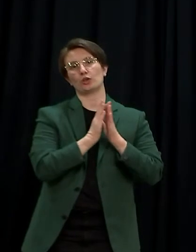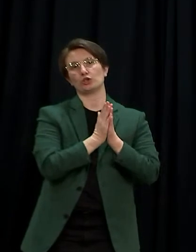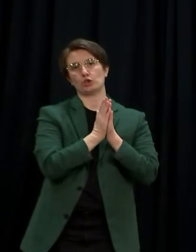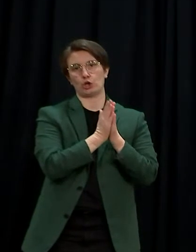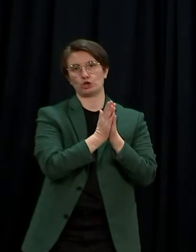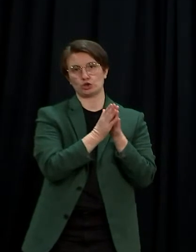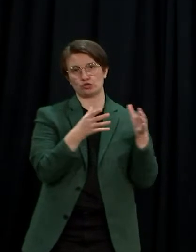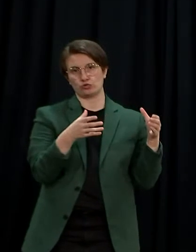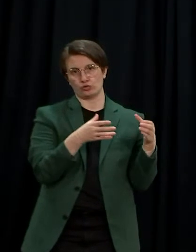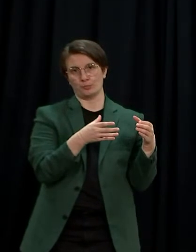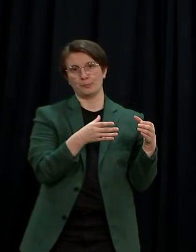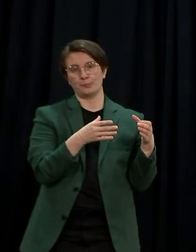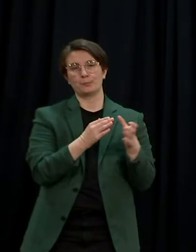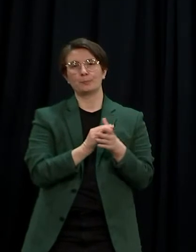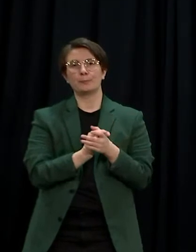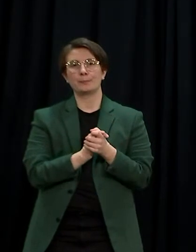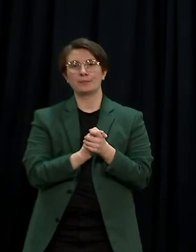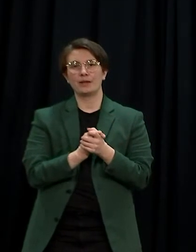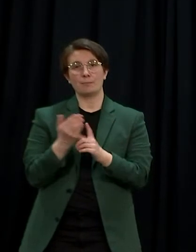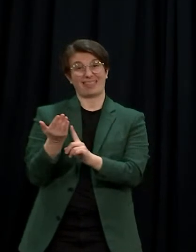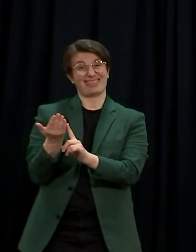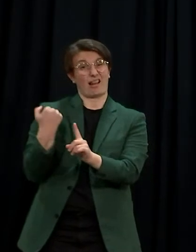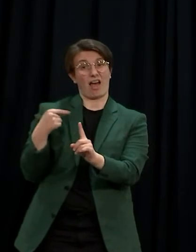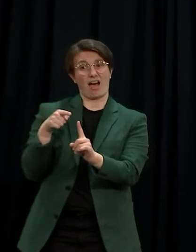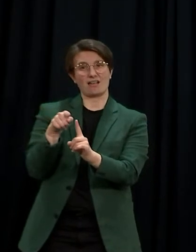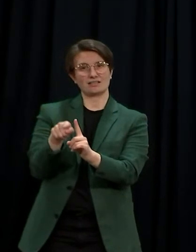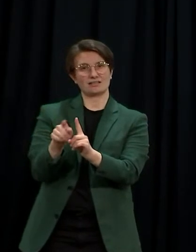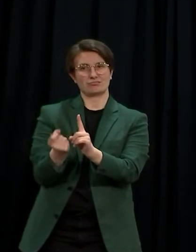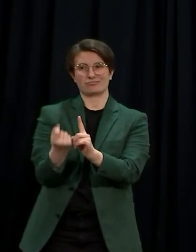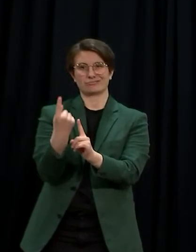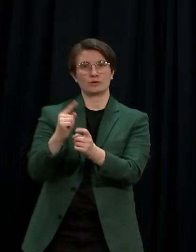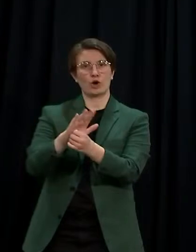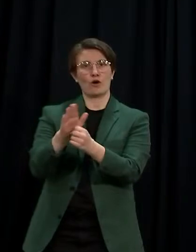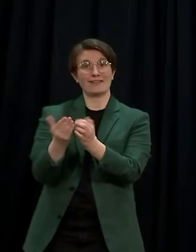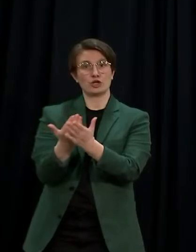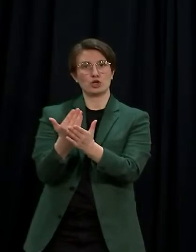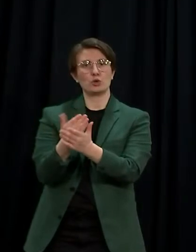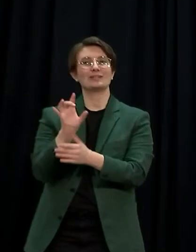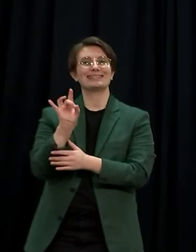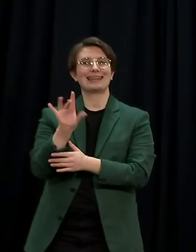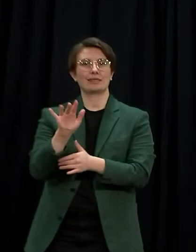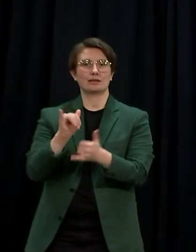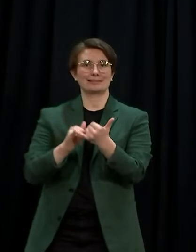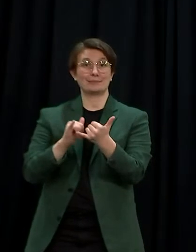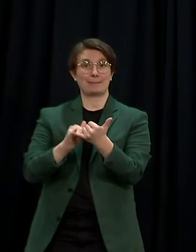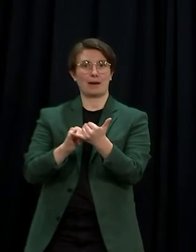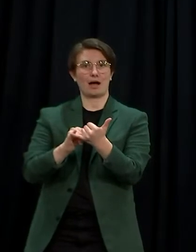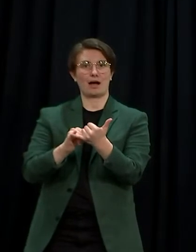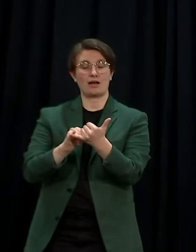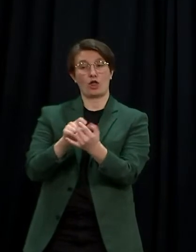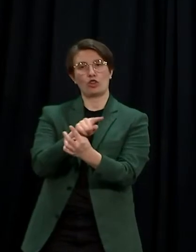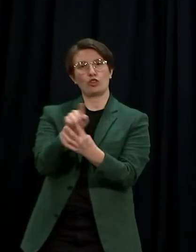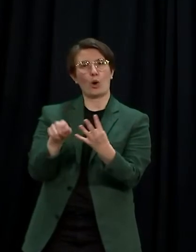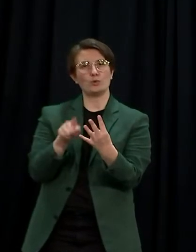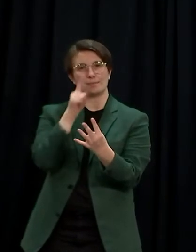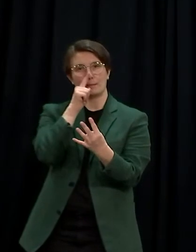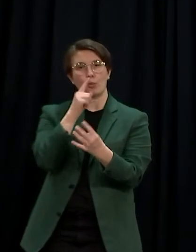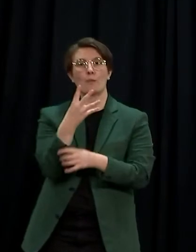last cases were on the 10th of September, which included 4 household contacts and